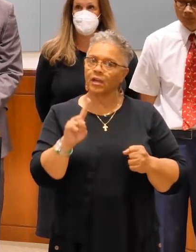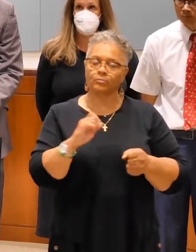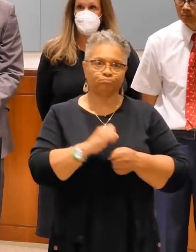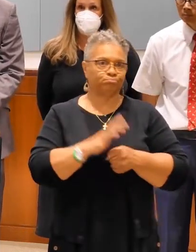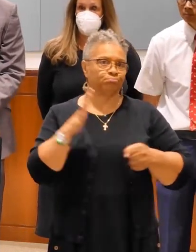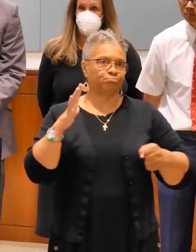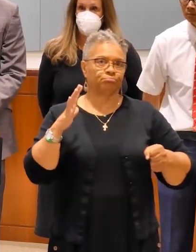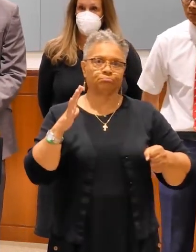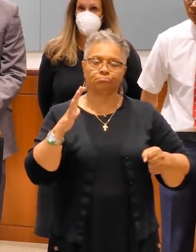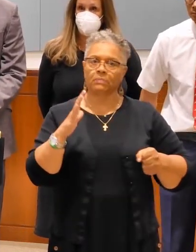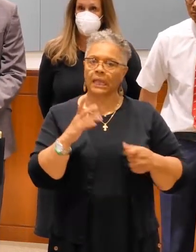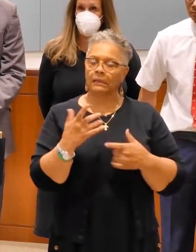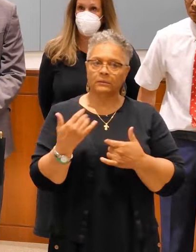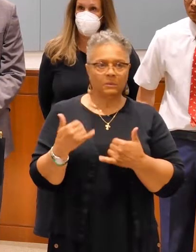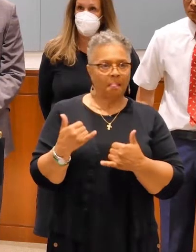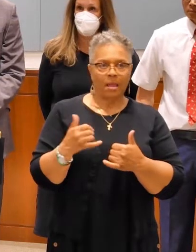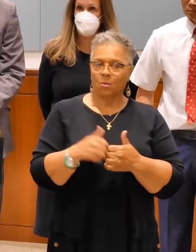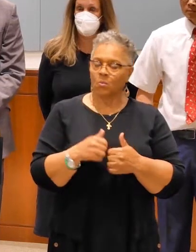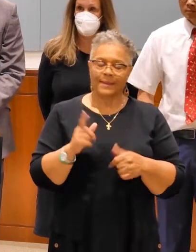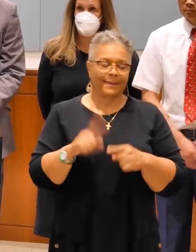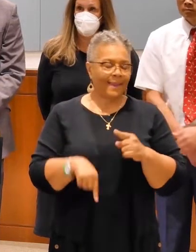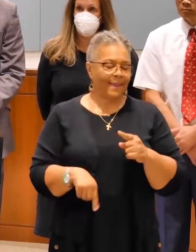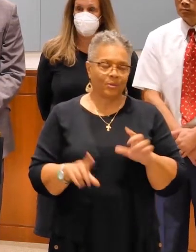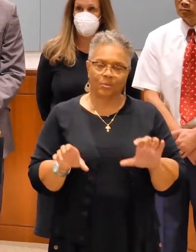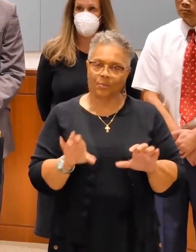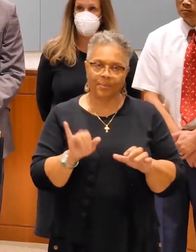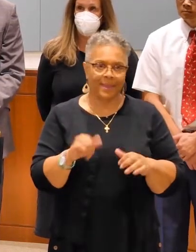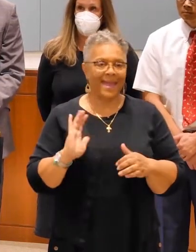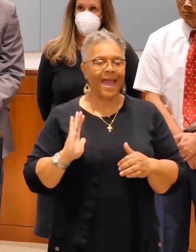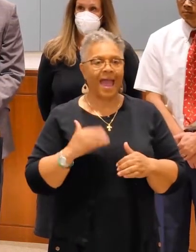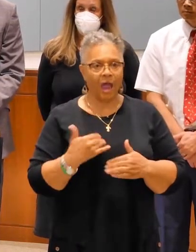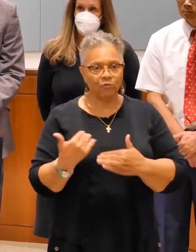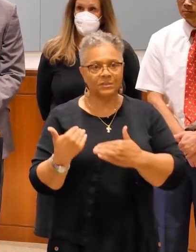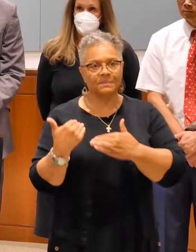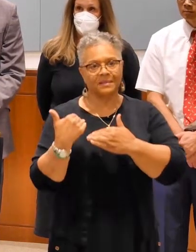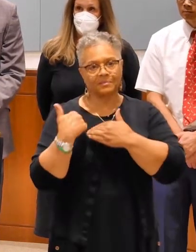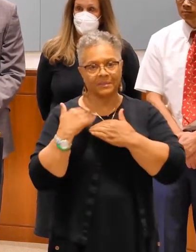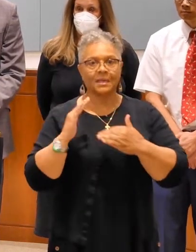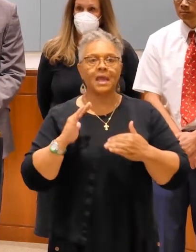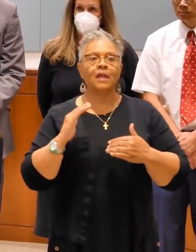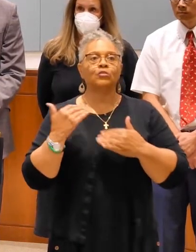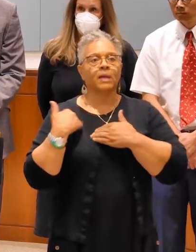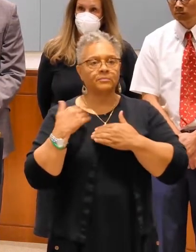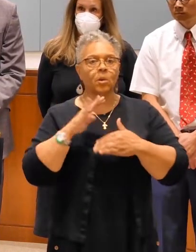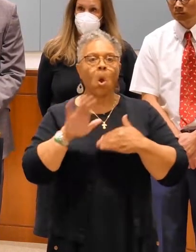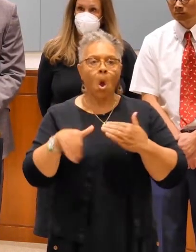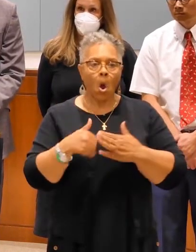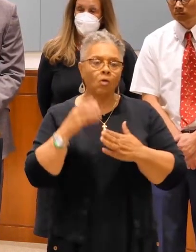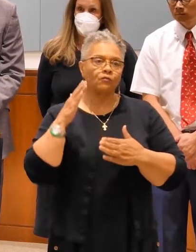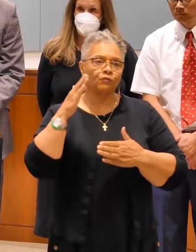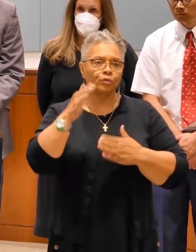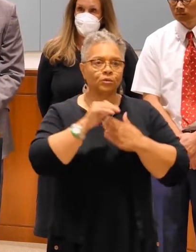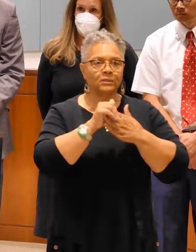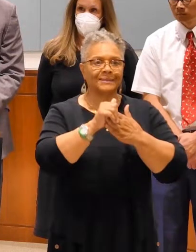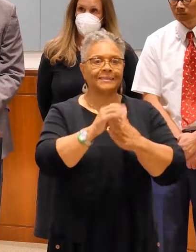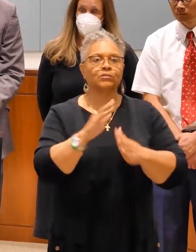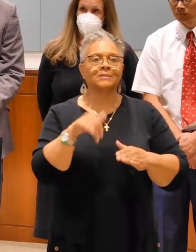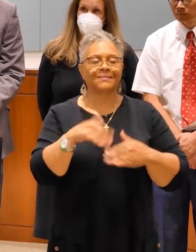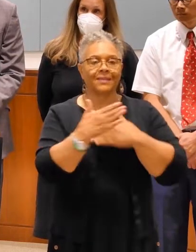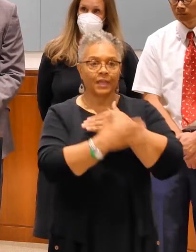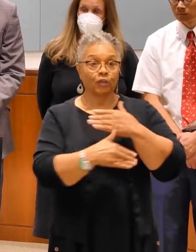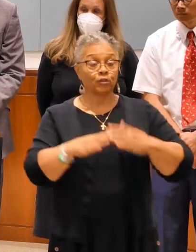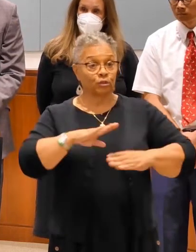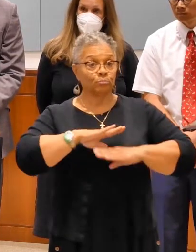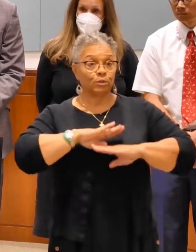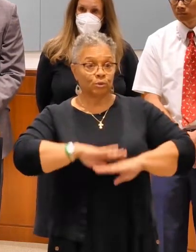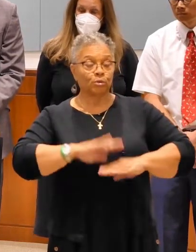We cannot do that. It is our responsibility and the responsibility of all future leaders in our county to ensure that